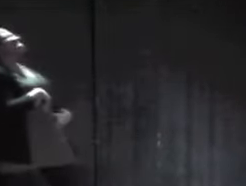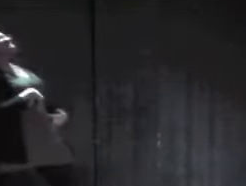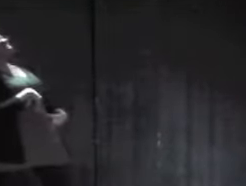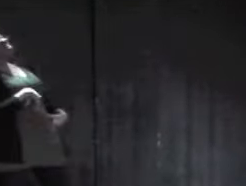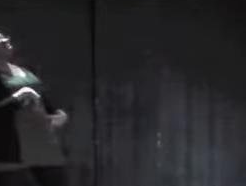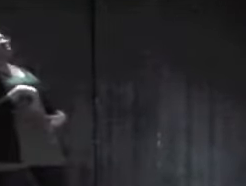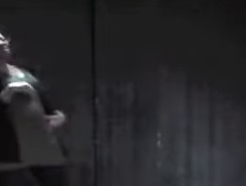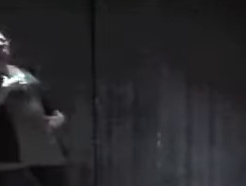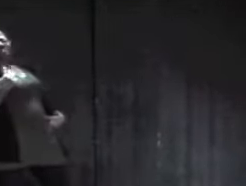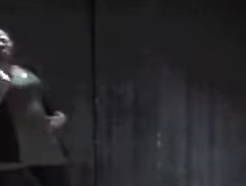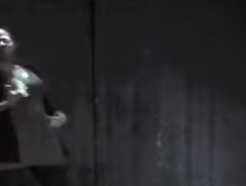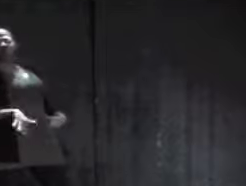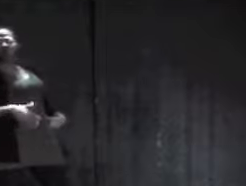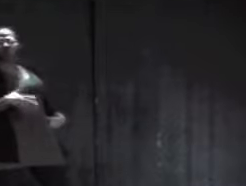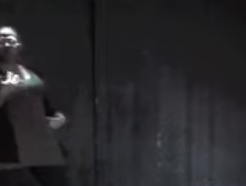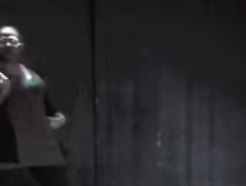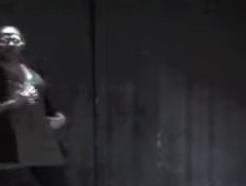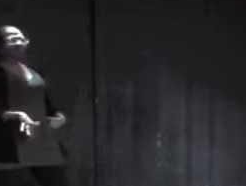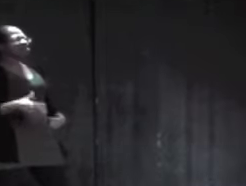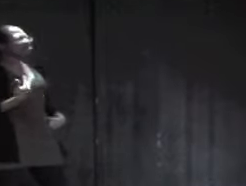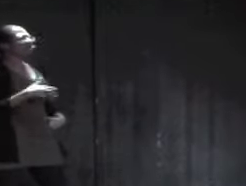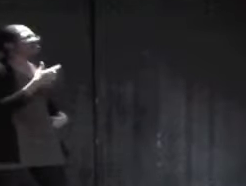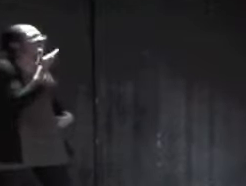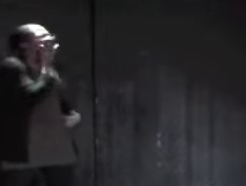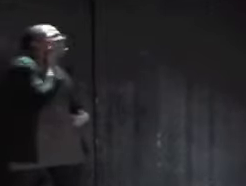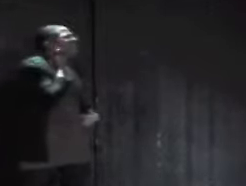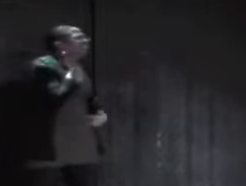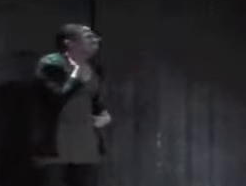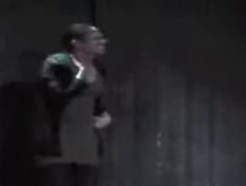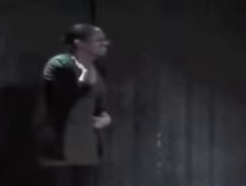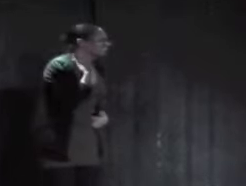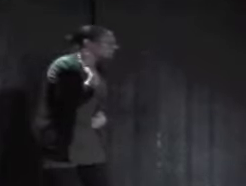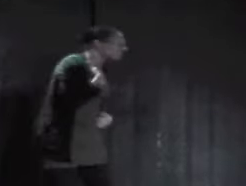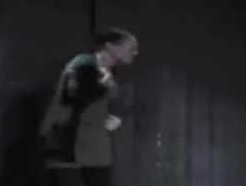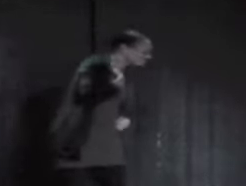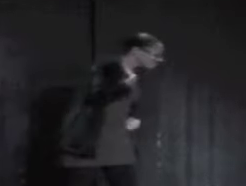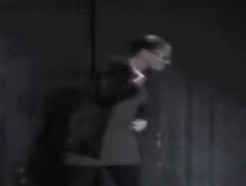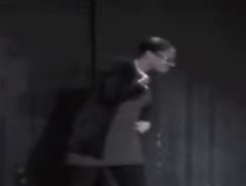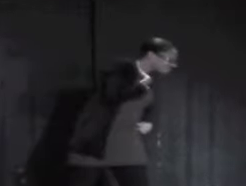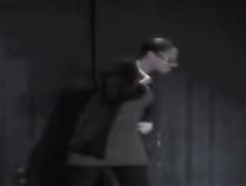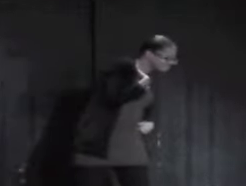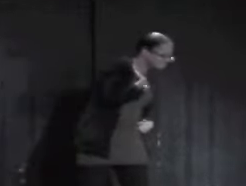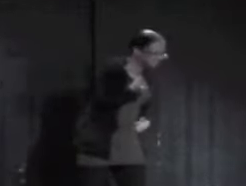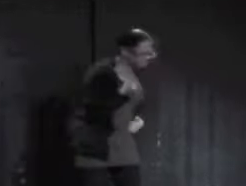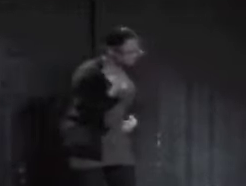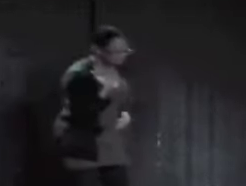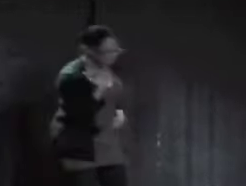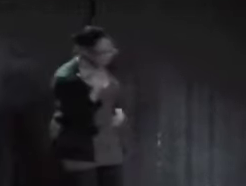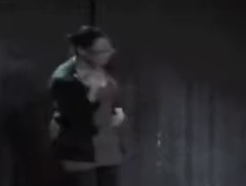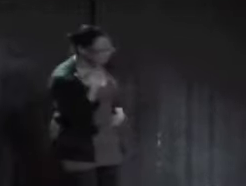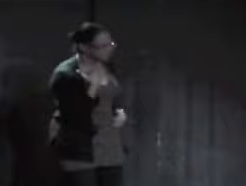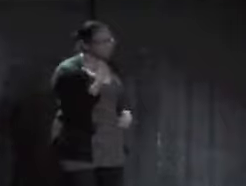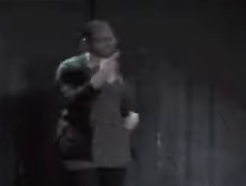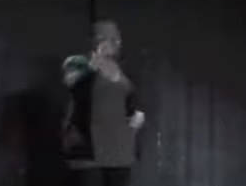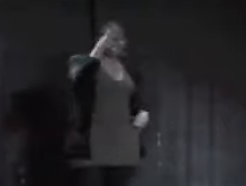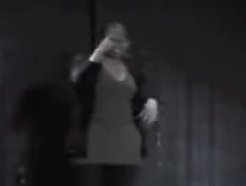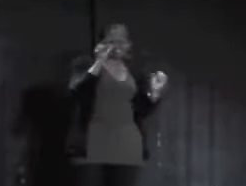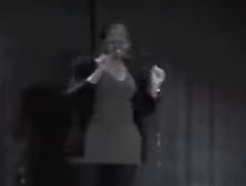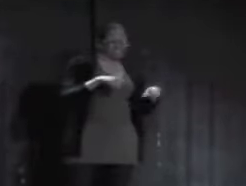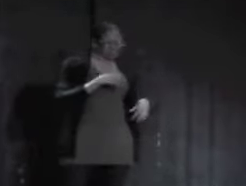he backs up and looks at it. Wow. All right. you know what, I